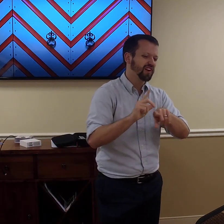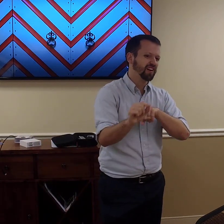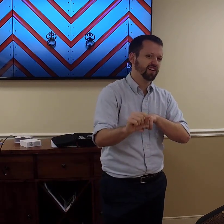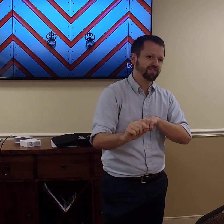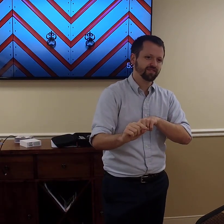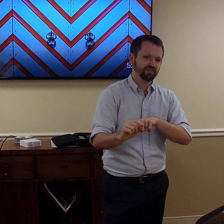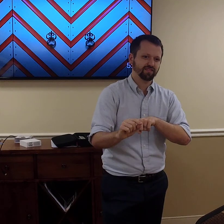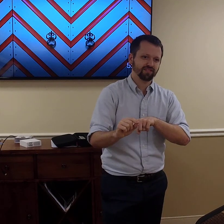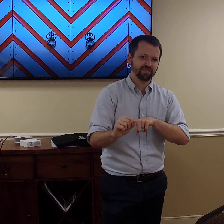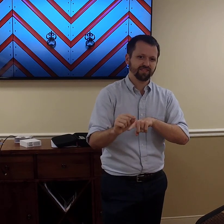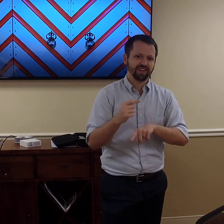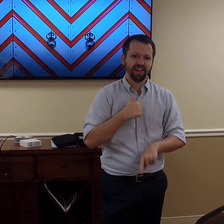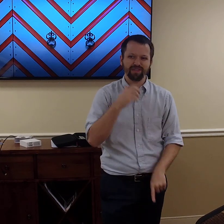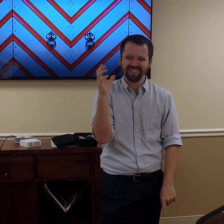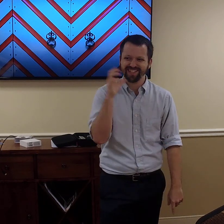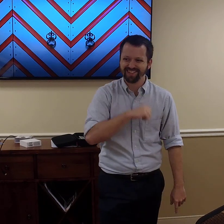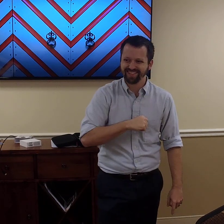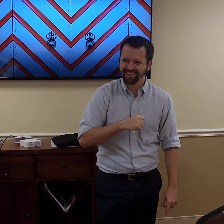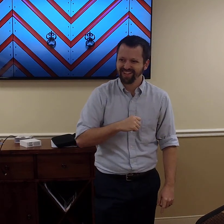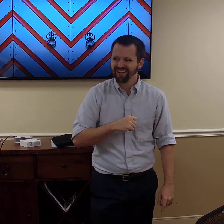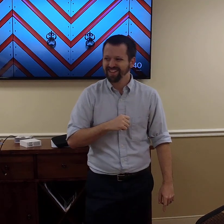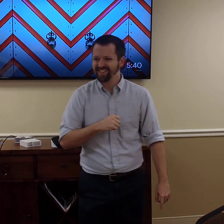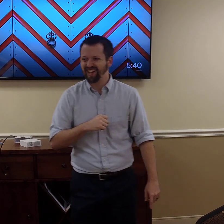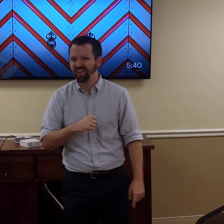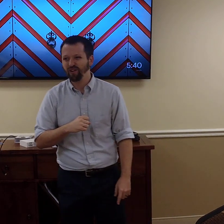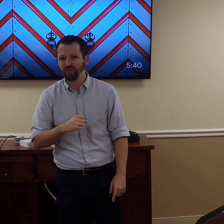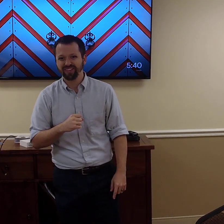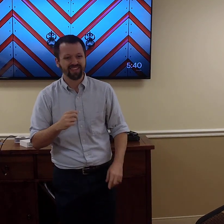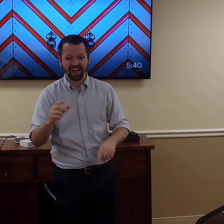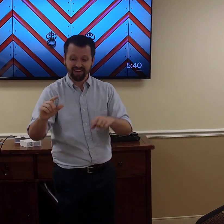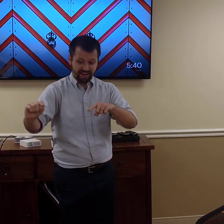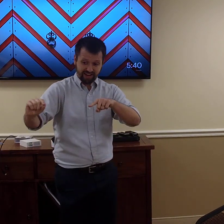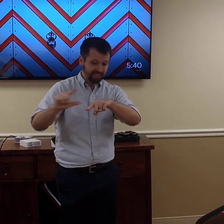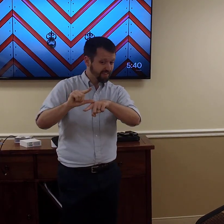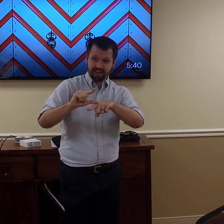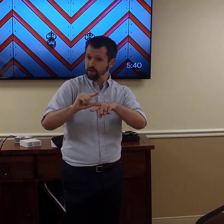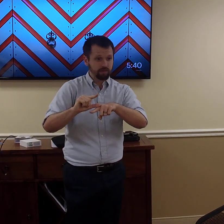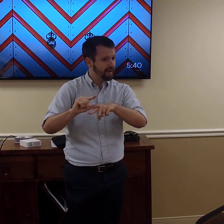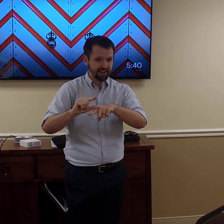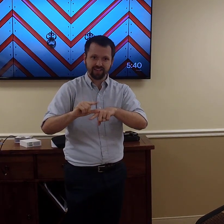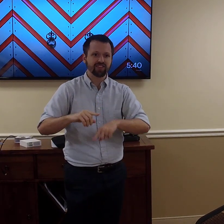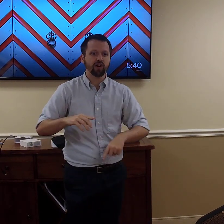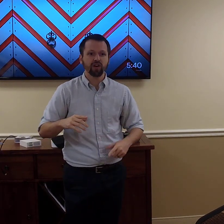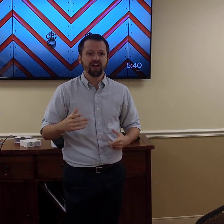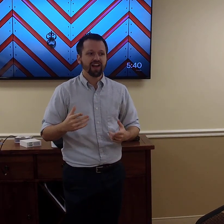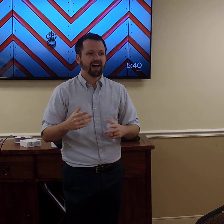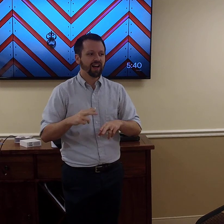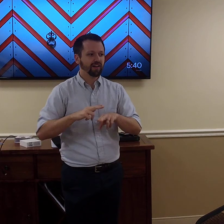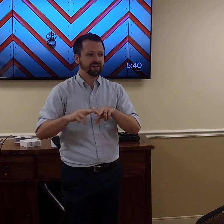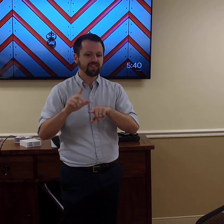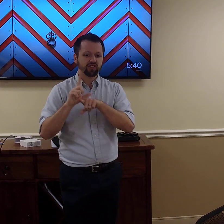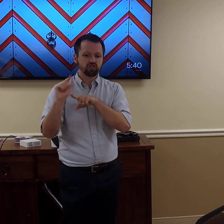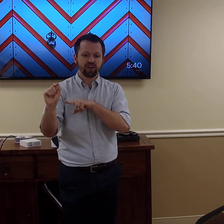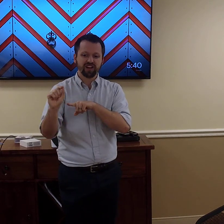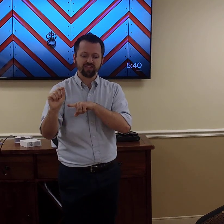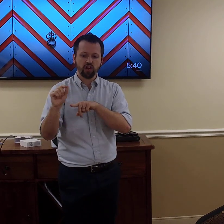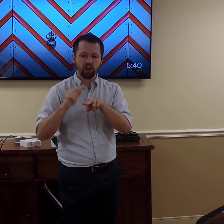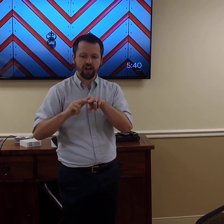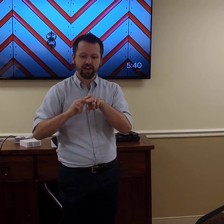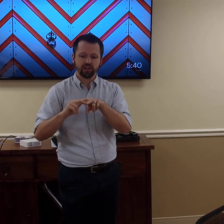gone. I missed it." So it's not coming back. So train is gone.